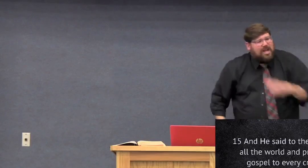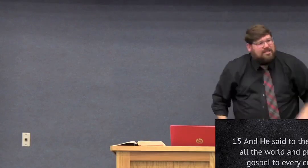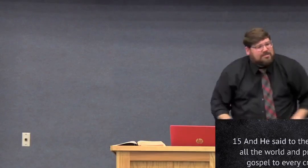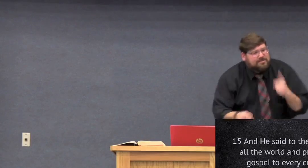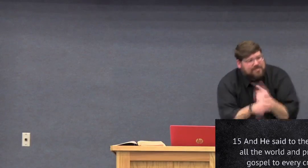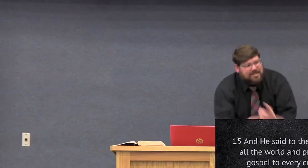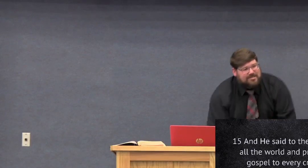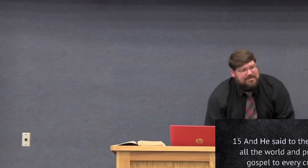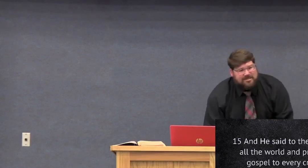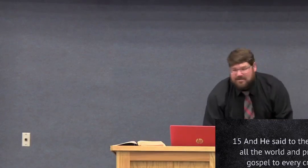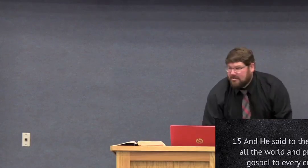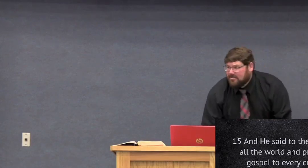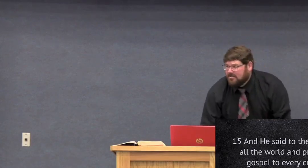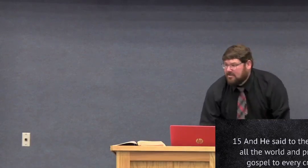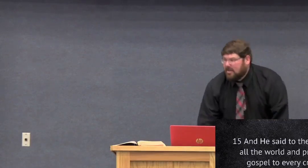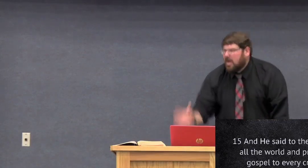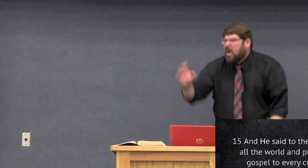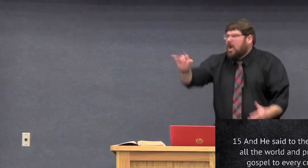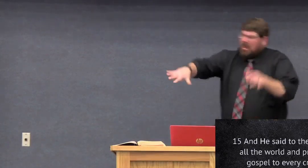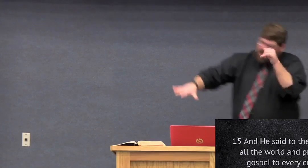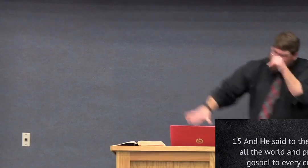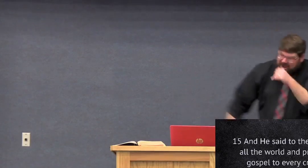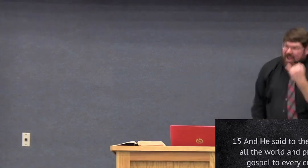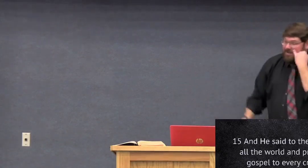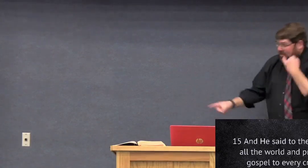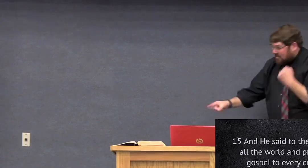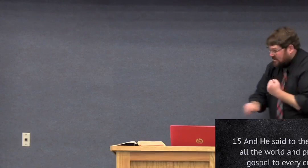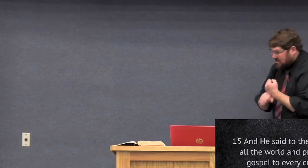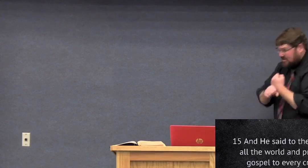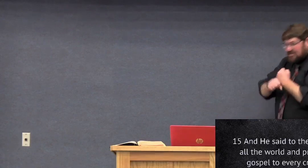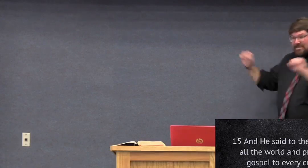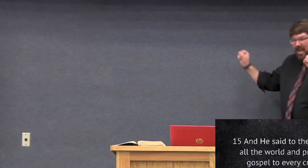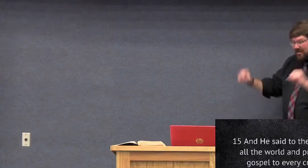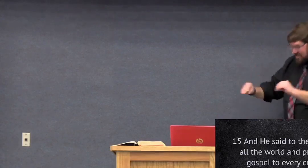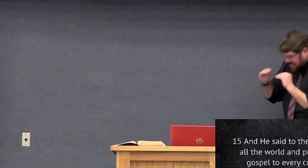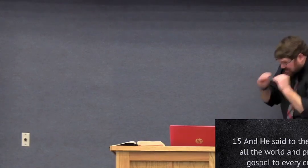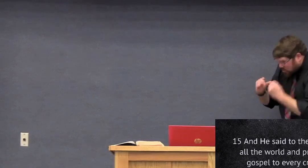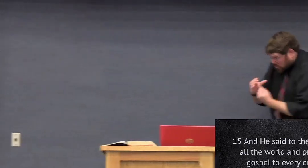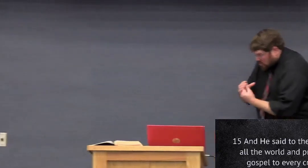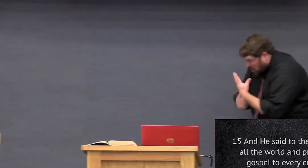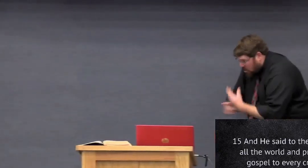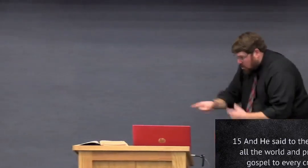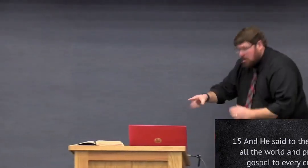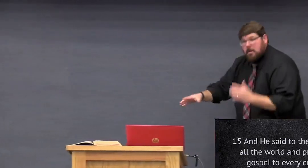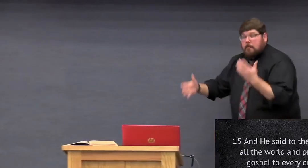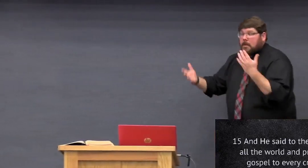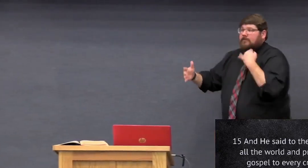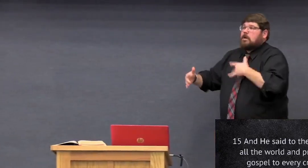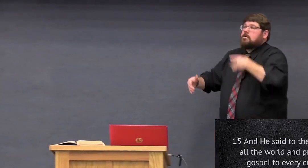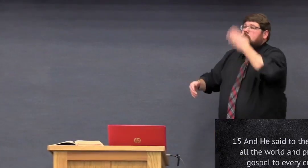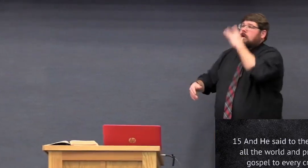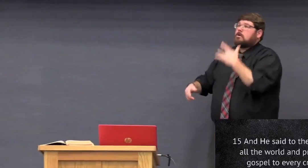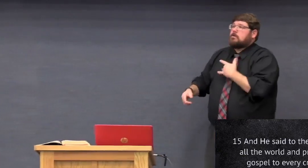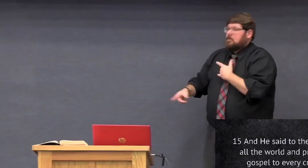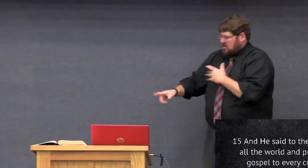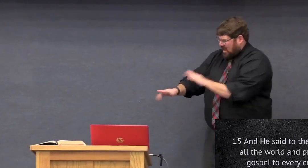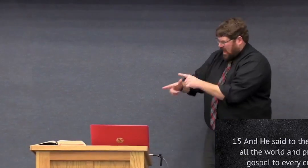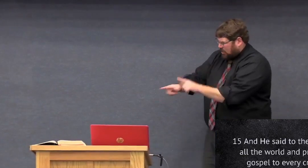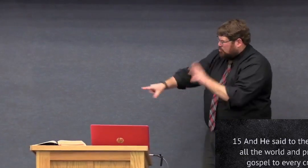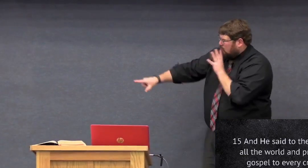an opportunity to preach the gospel of Jesus Christ. If this person could be saved, and maybe if